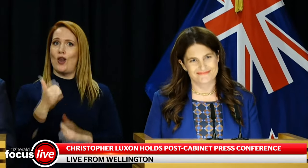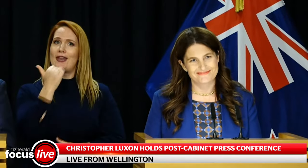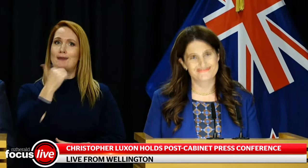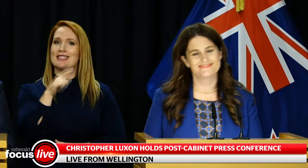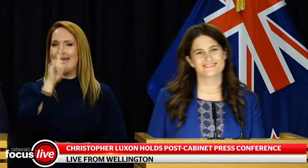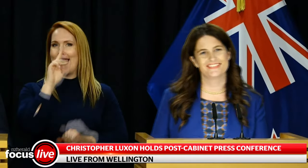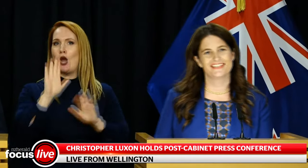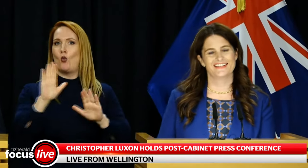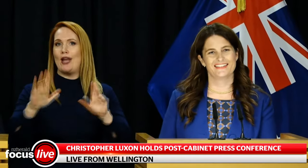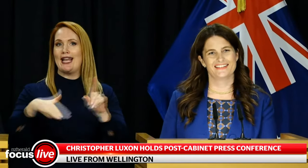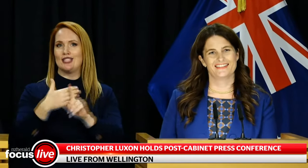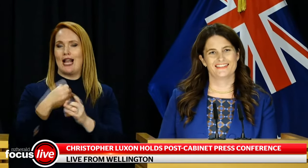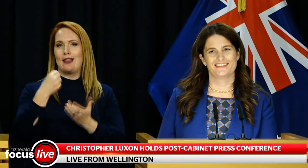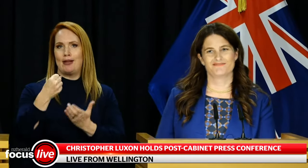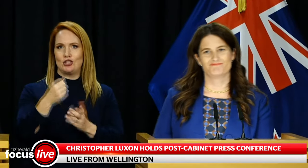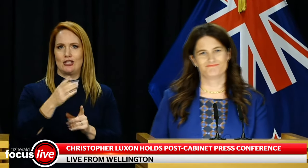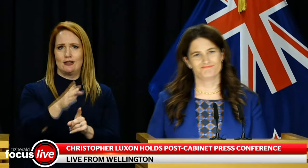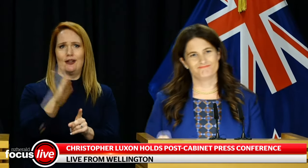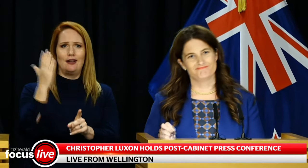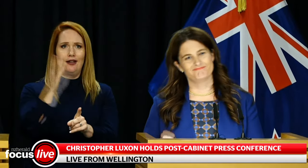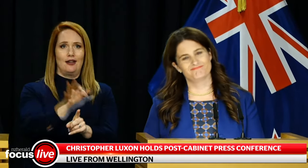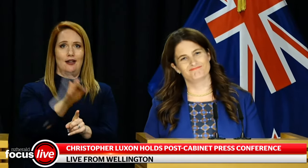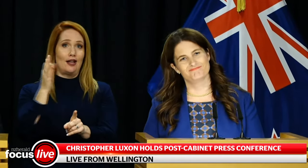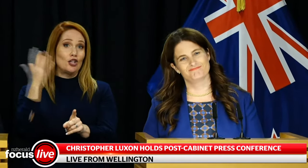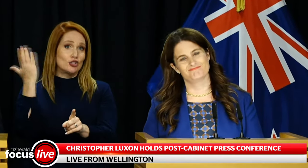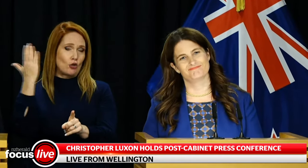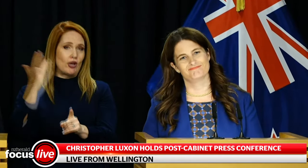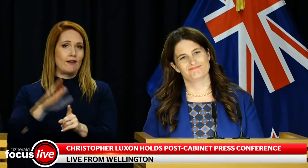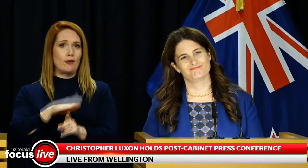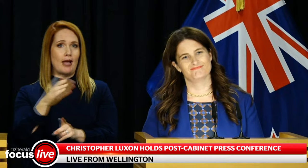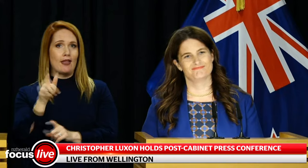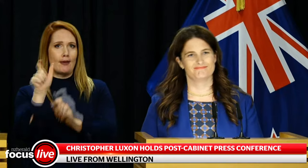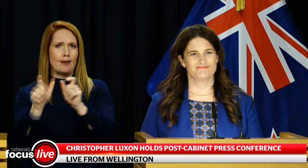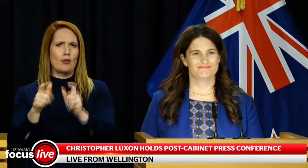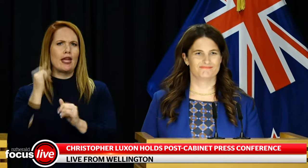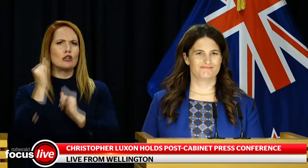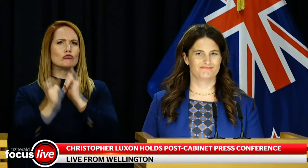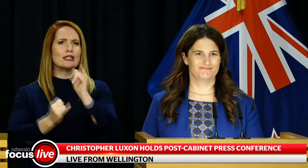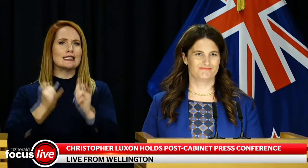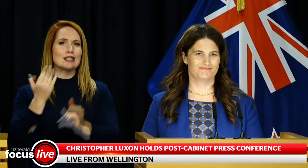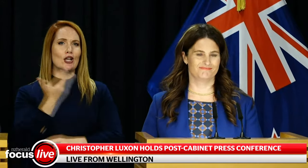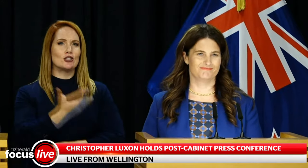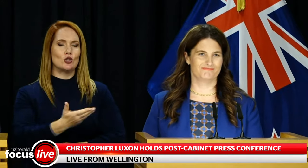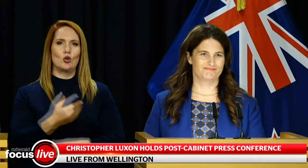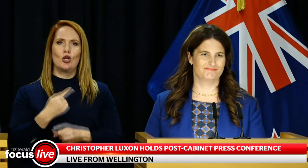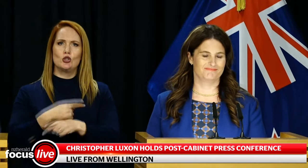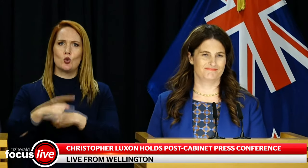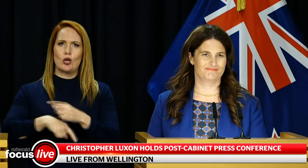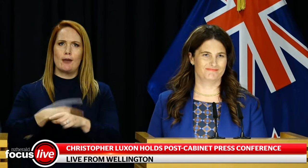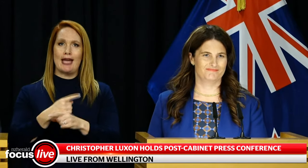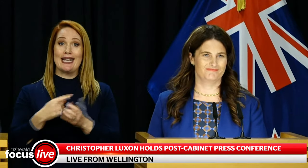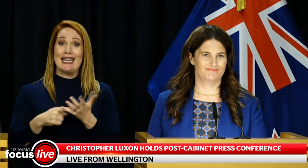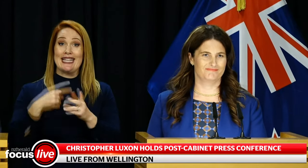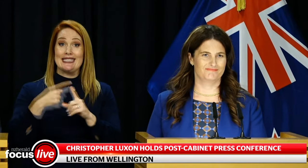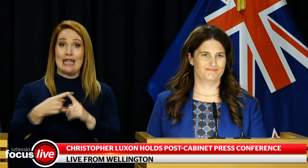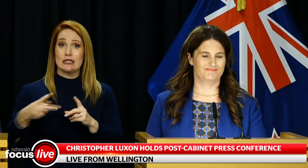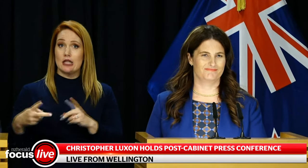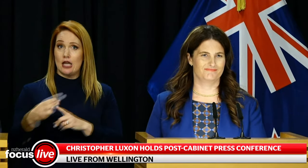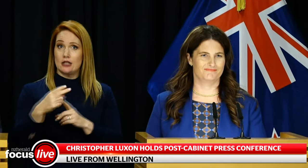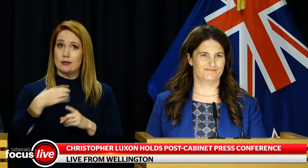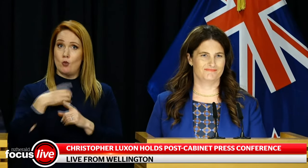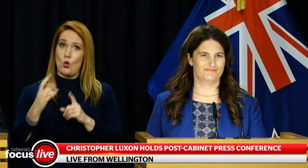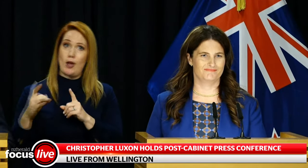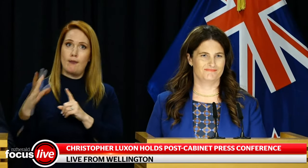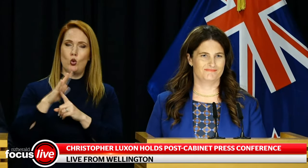budget. On the other side, from the right, you're facing criticisms that you're prioritising tax cuts over